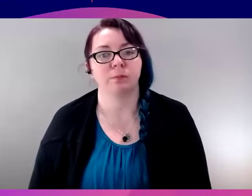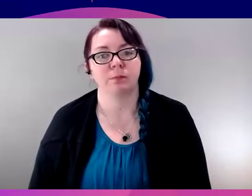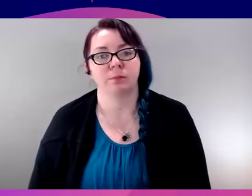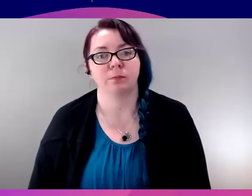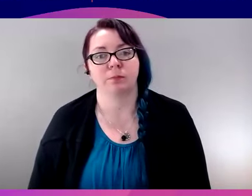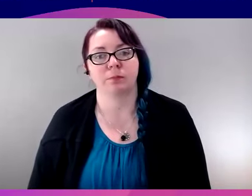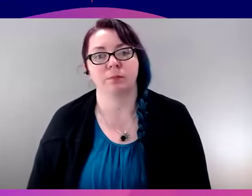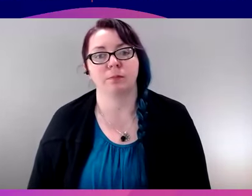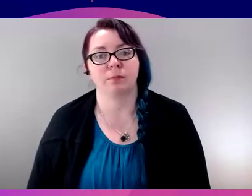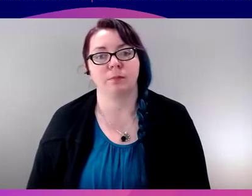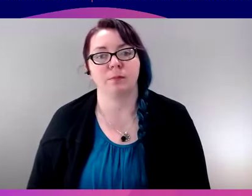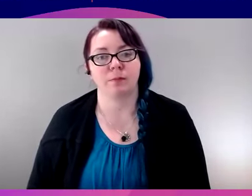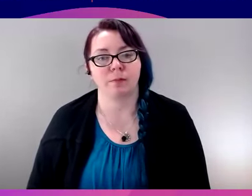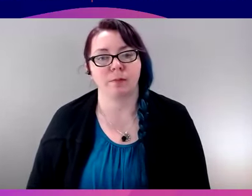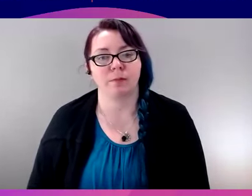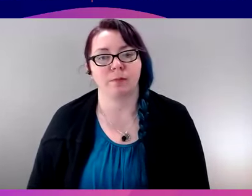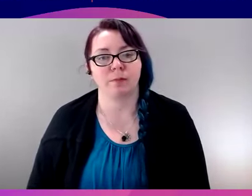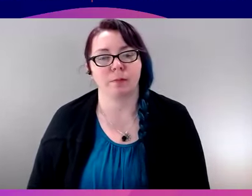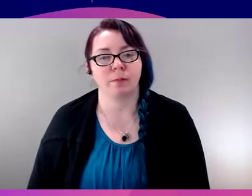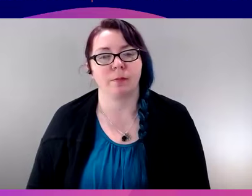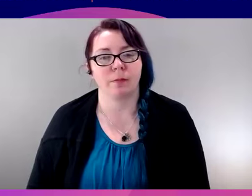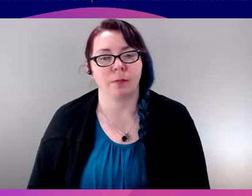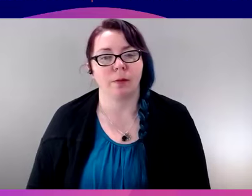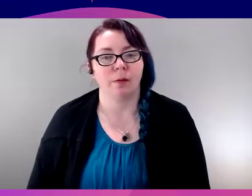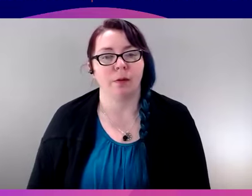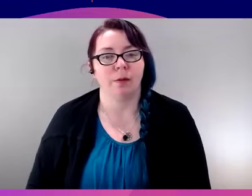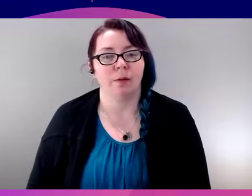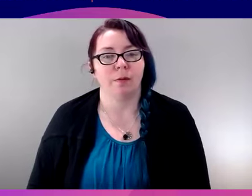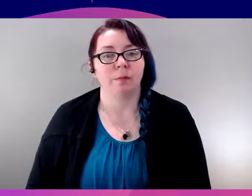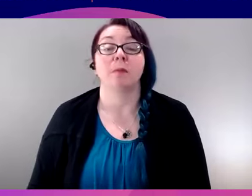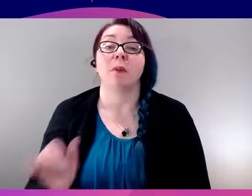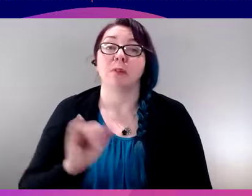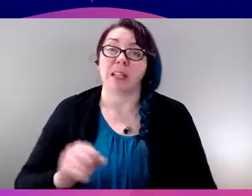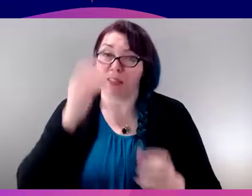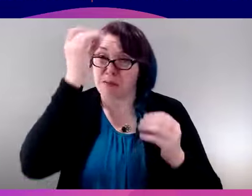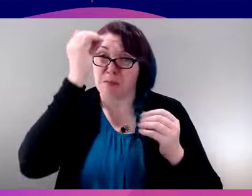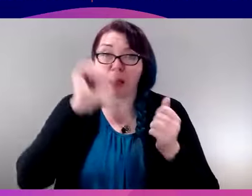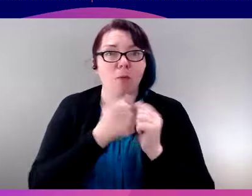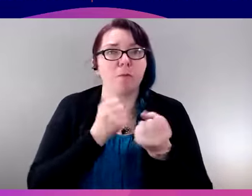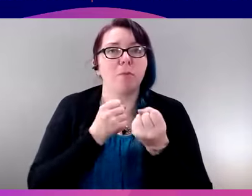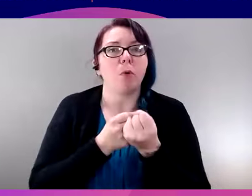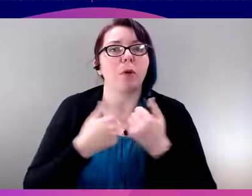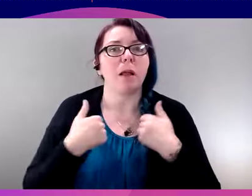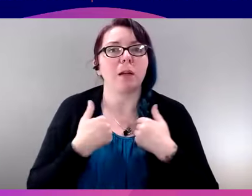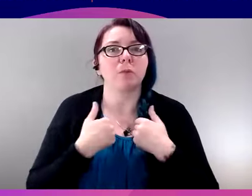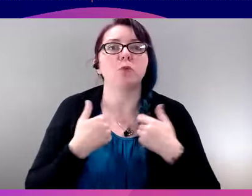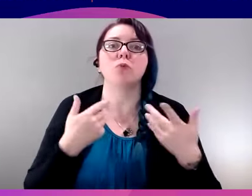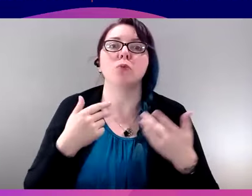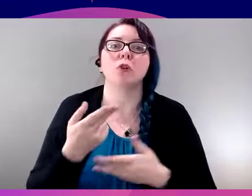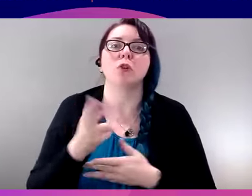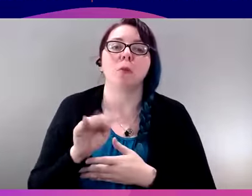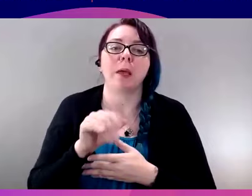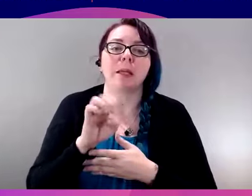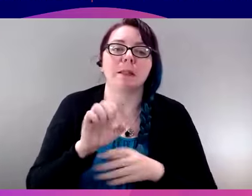animal welfare organizations in building their own partnerships to support survivors of gender-based violence with animals.